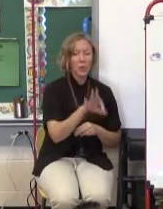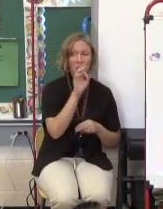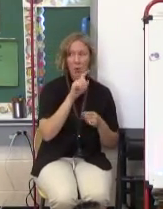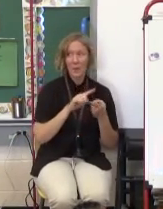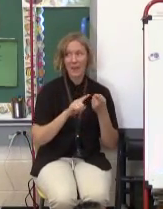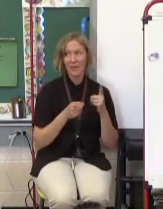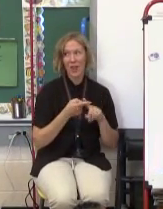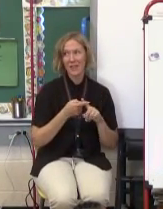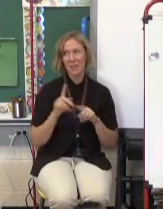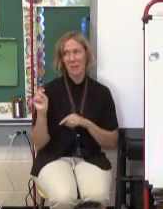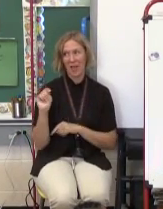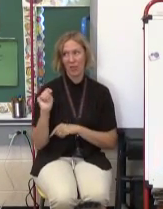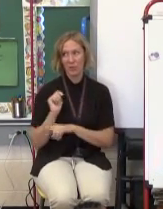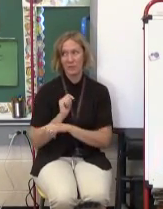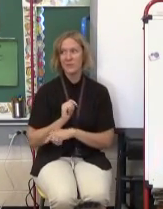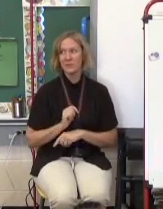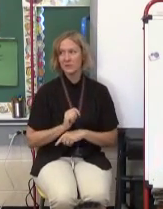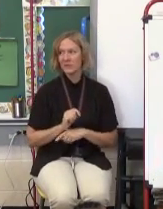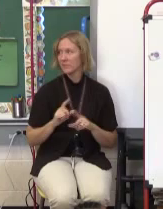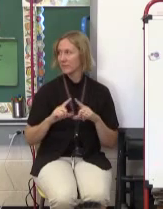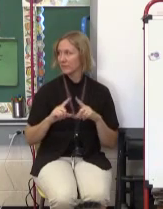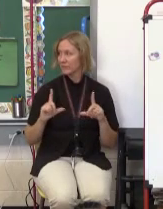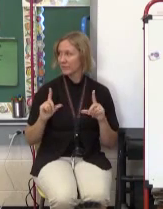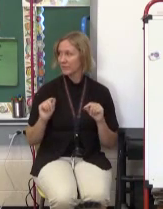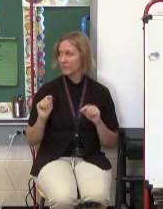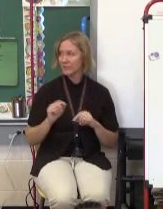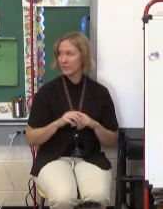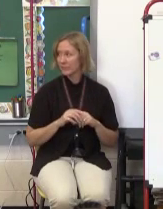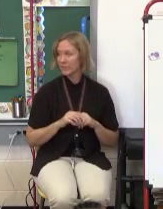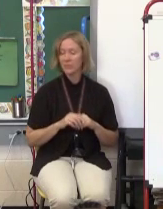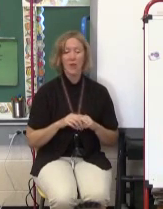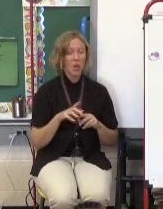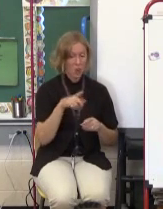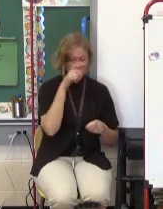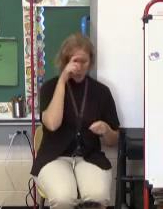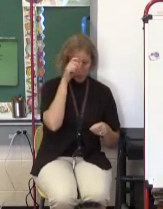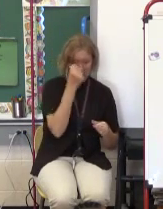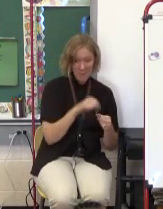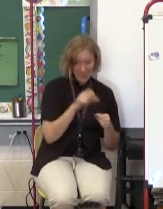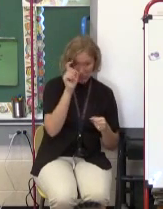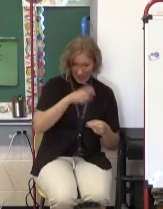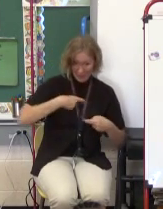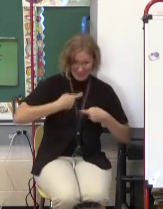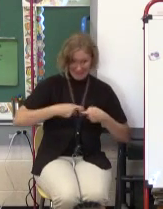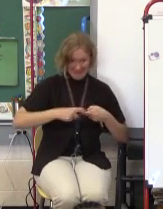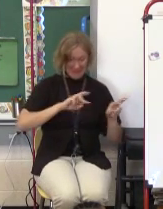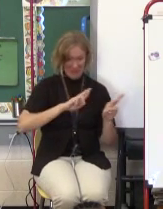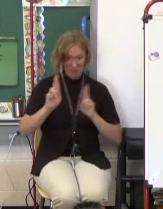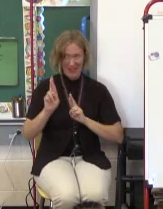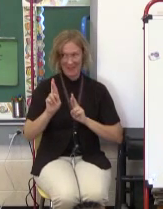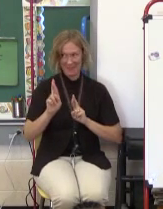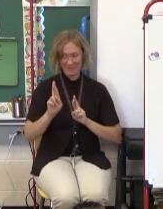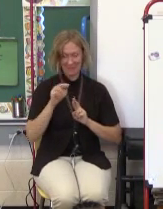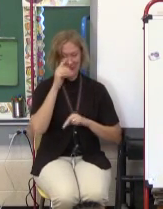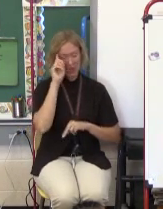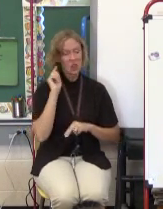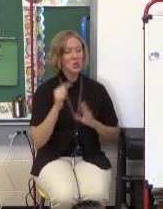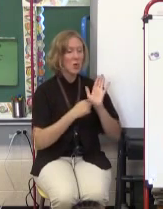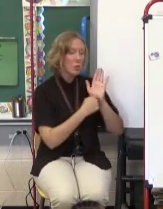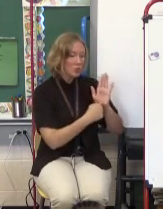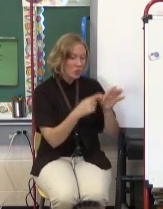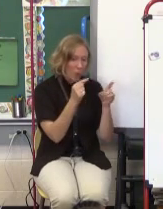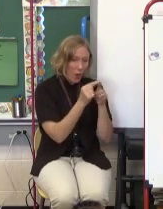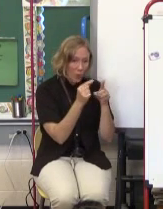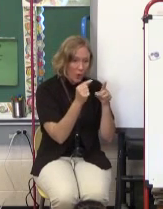out of these sticks. And remember, you have to be sitting on your bottom, crisscross applesauce, ready to go. So I'm going to put a word up. And remember,